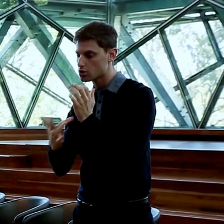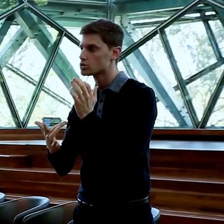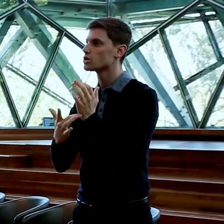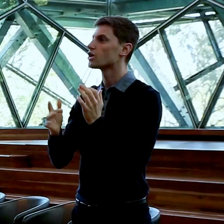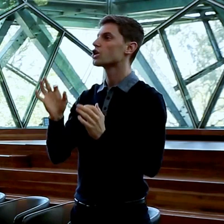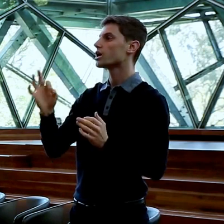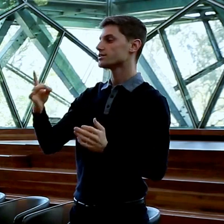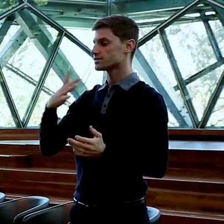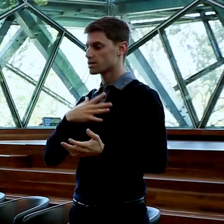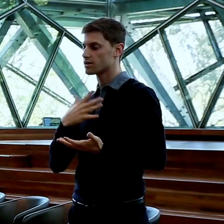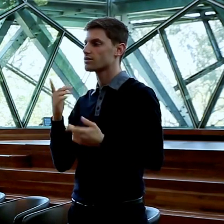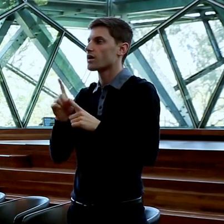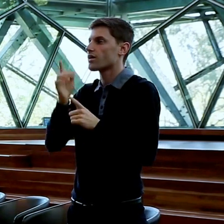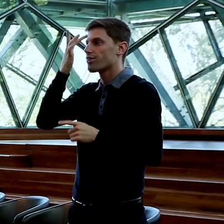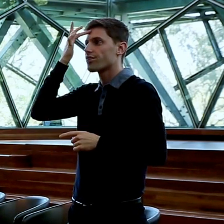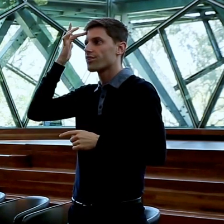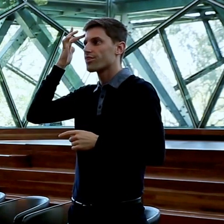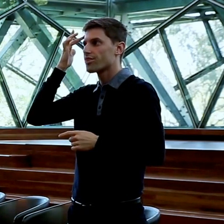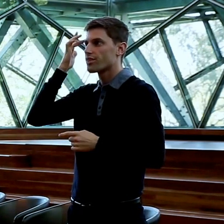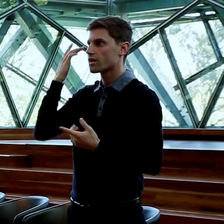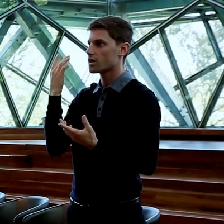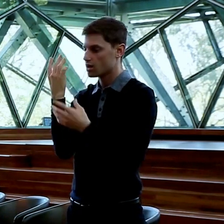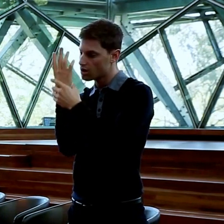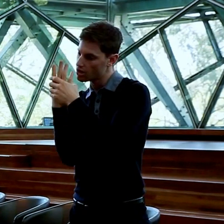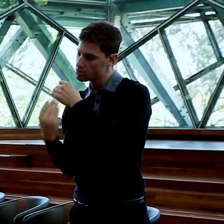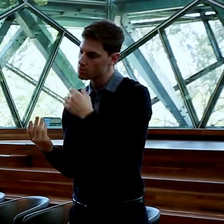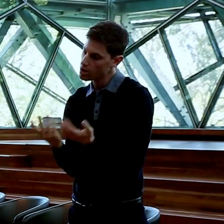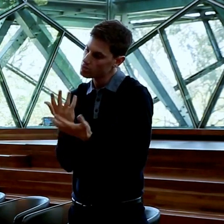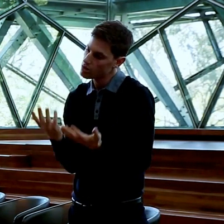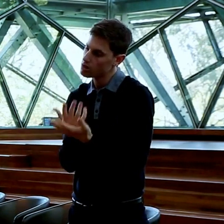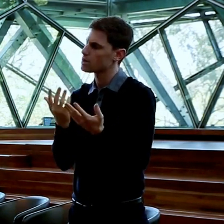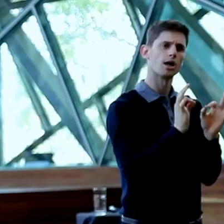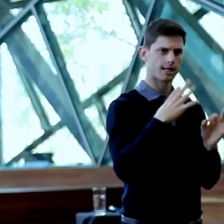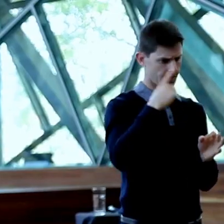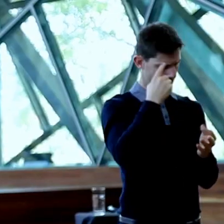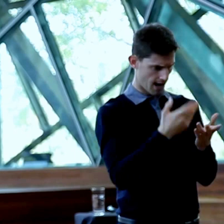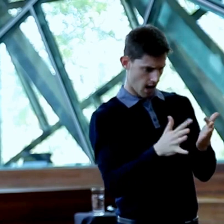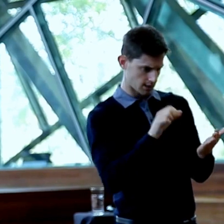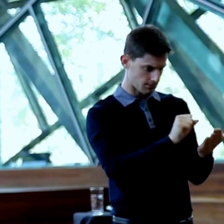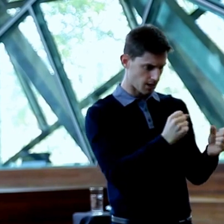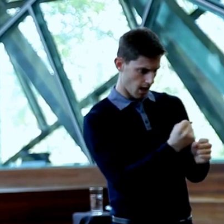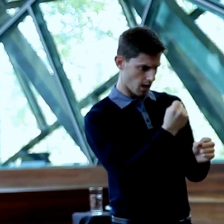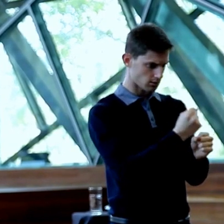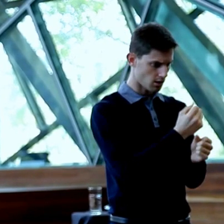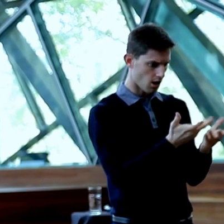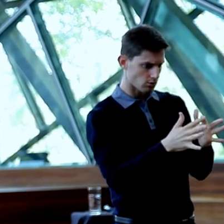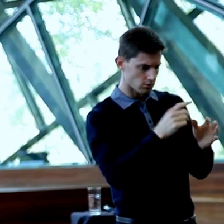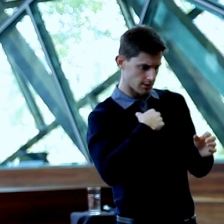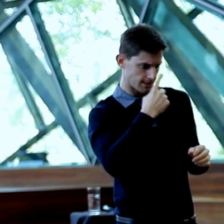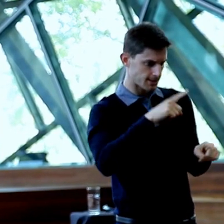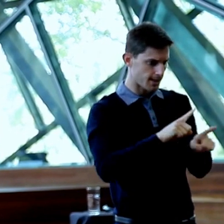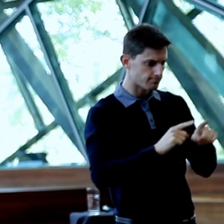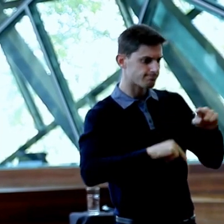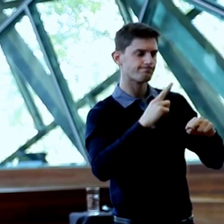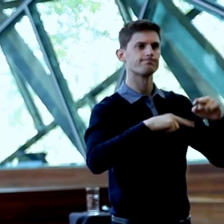and consume it. And it's something that we think is extremely, extremely important. Now, what I wanted to share with you